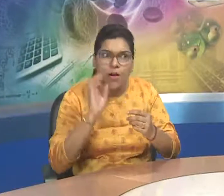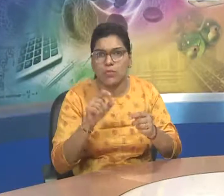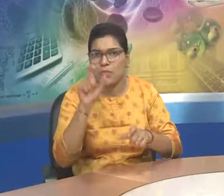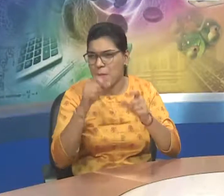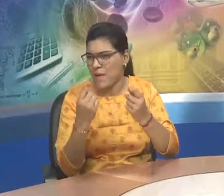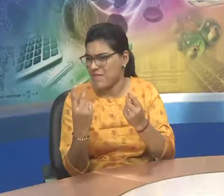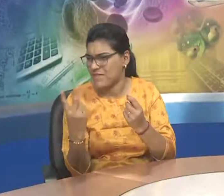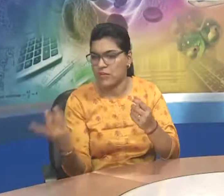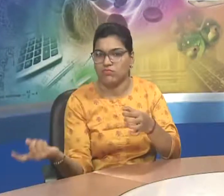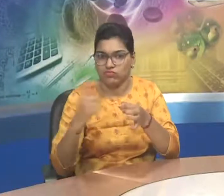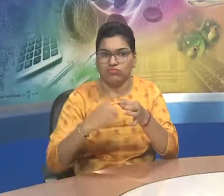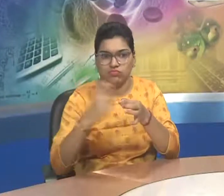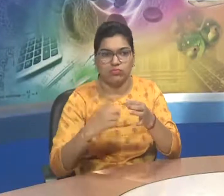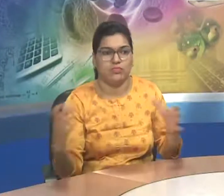and